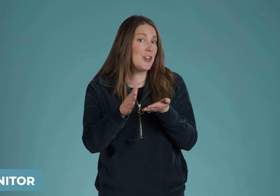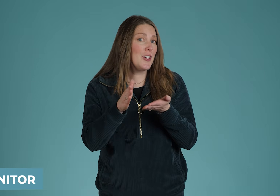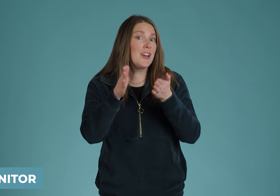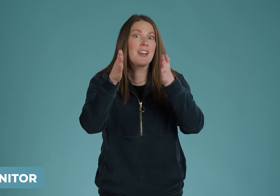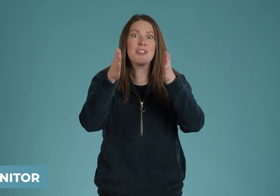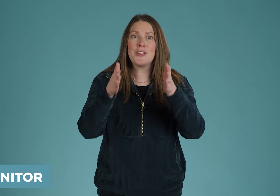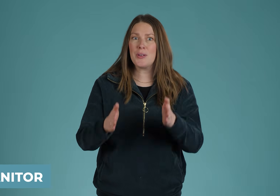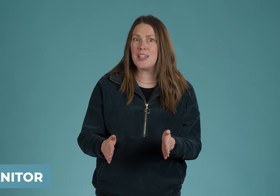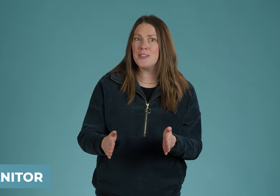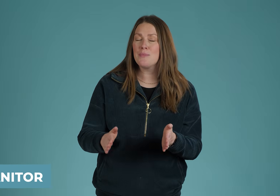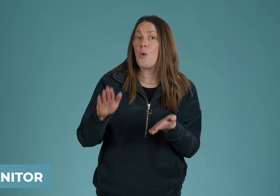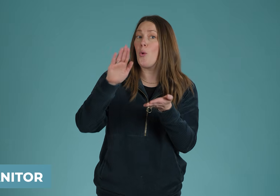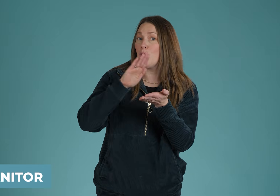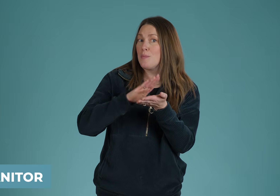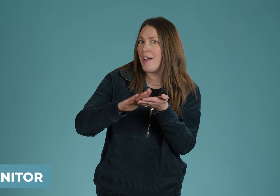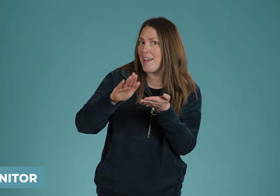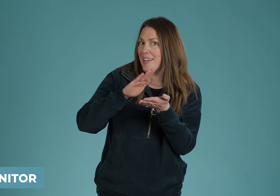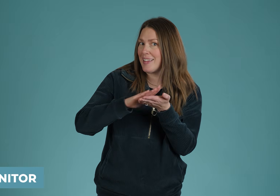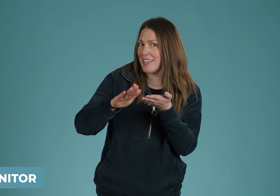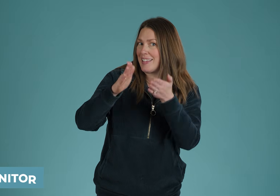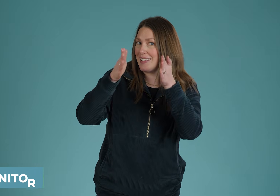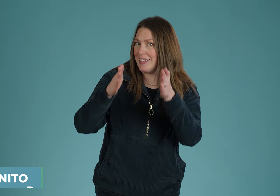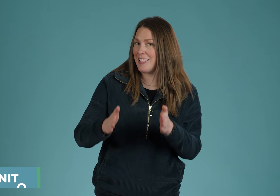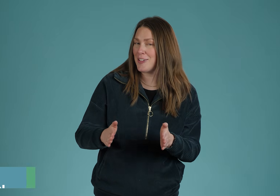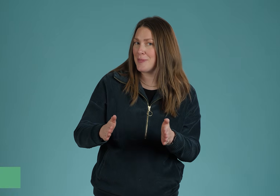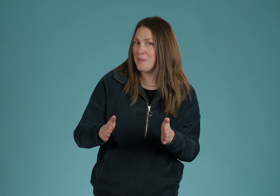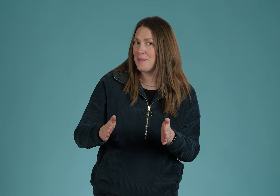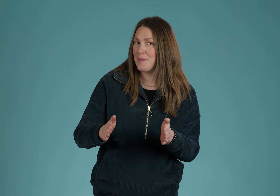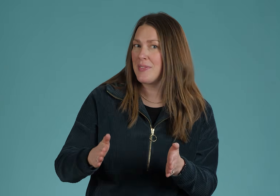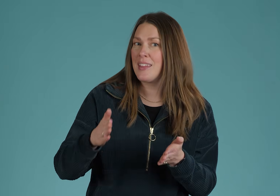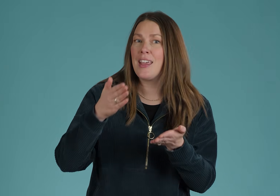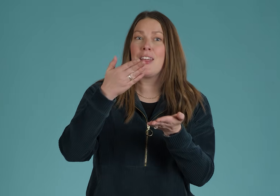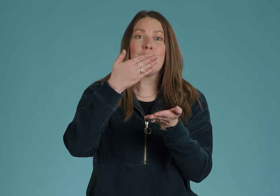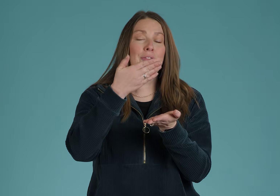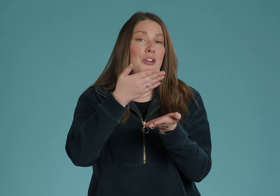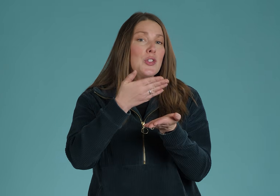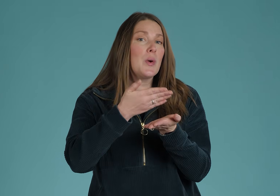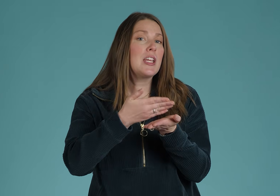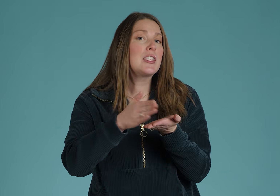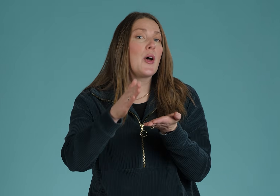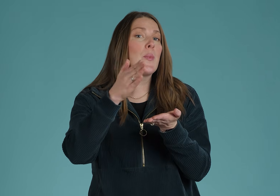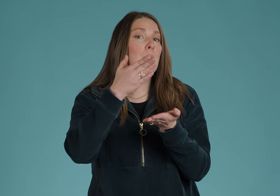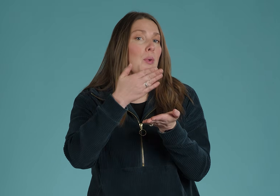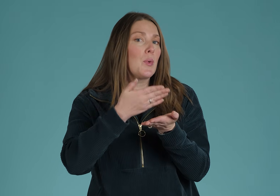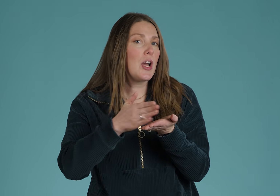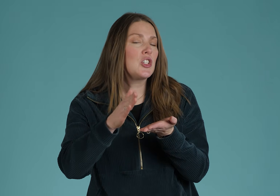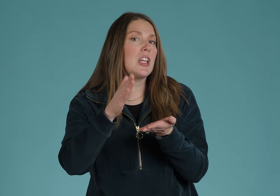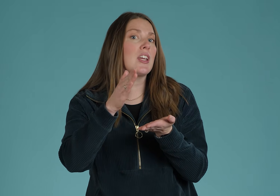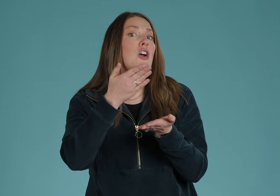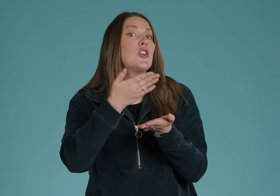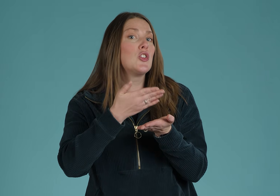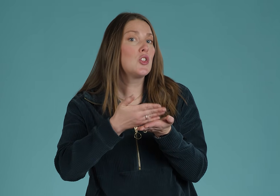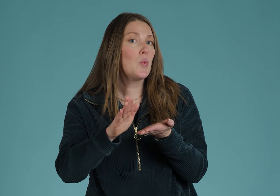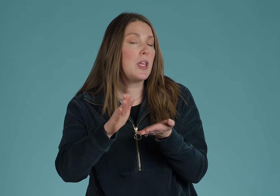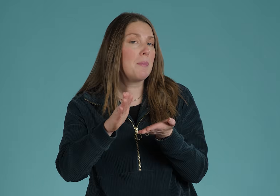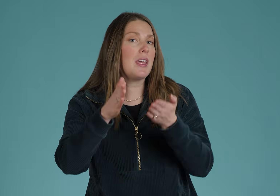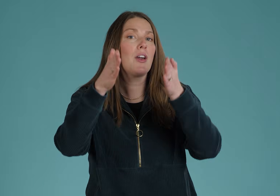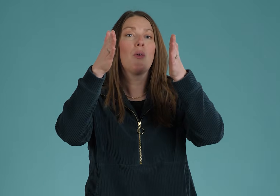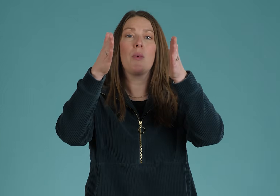Janitor, custodian, or cleaner. The first one is brushing, sweeping with